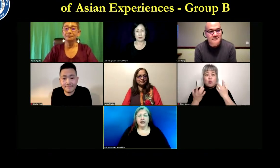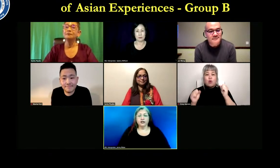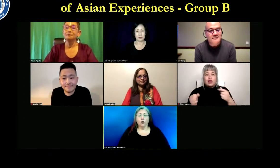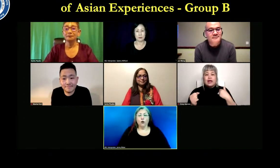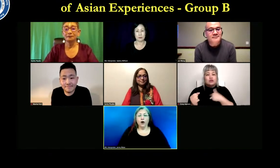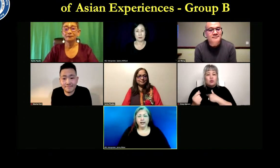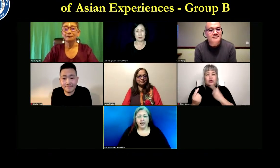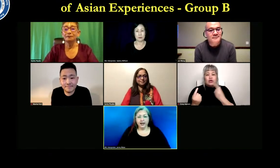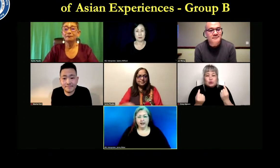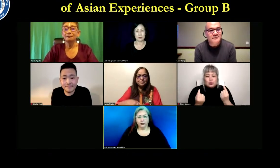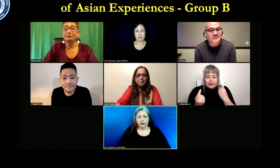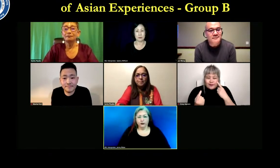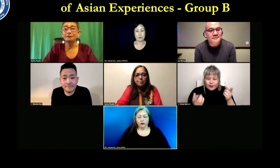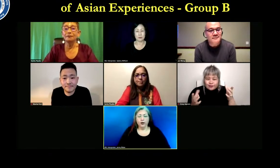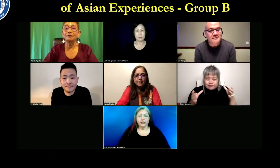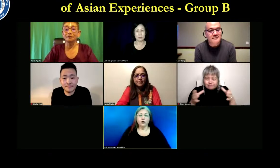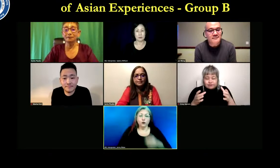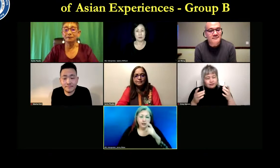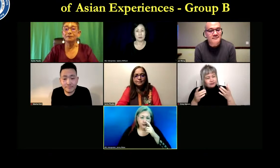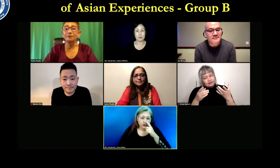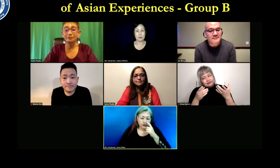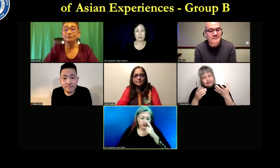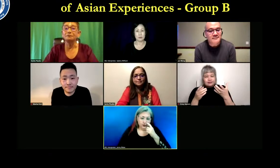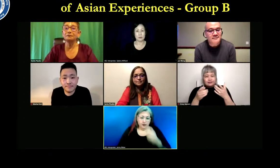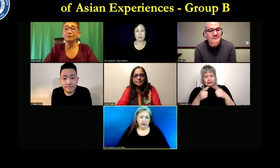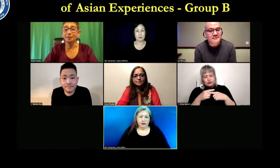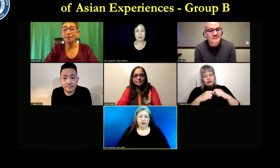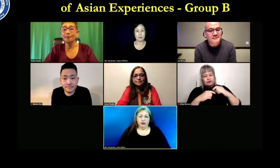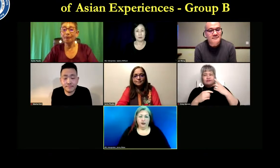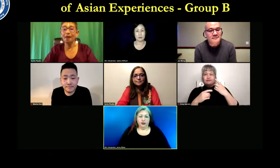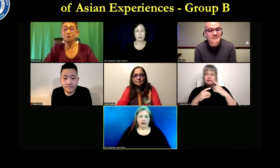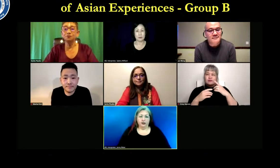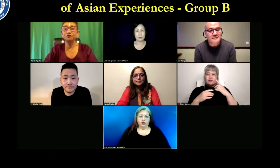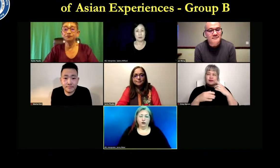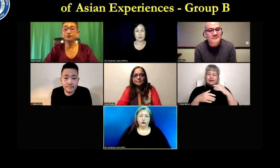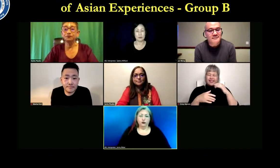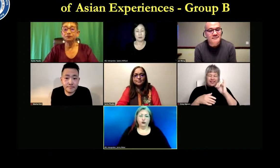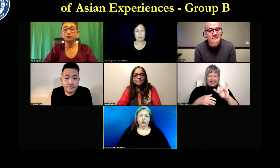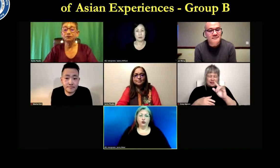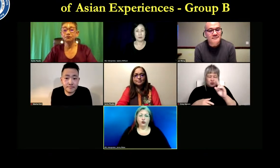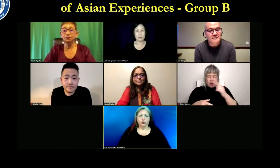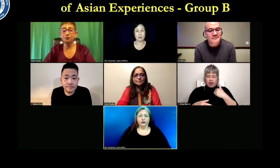Just ask, what can I do? What can we do?